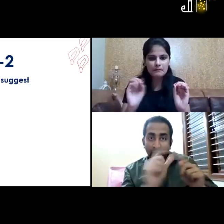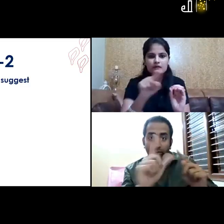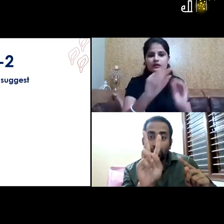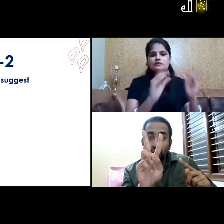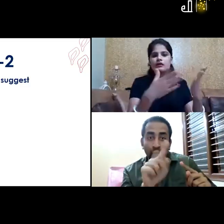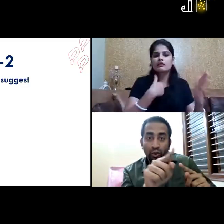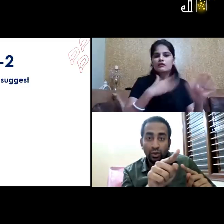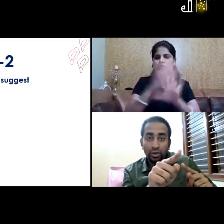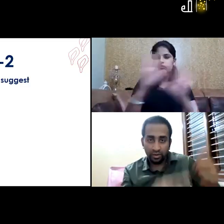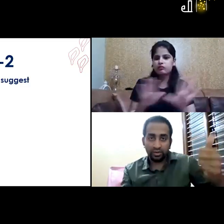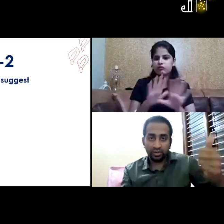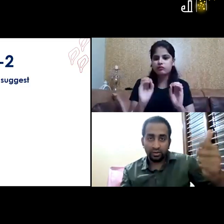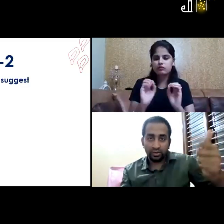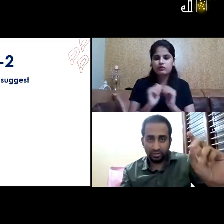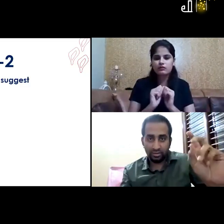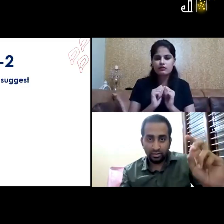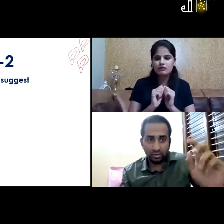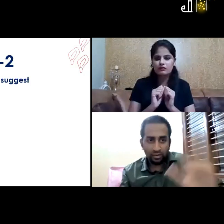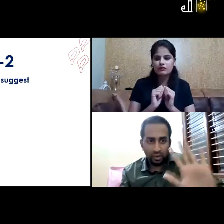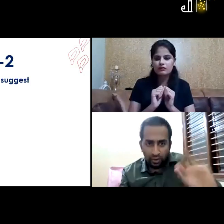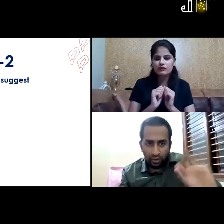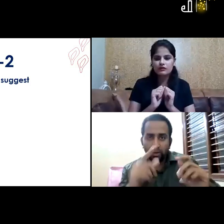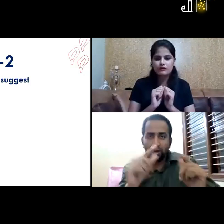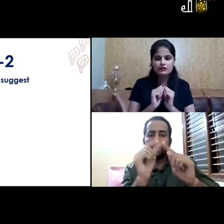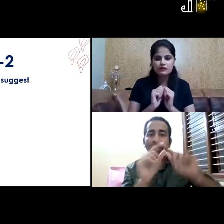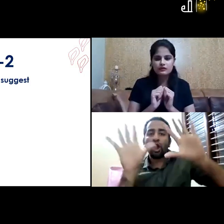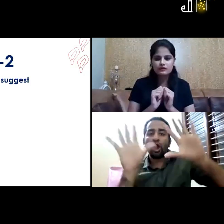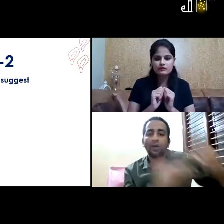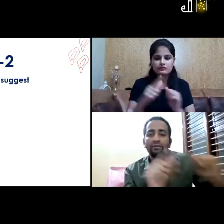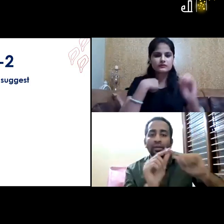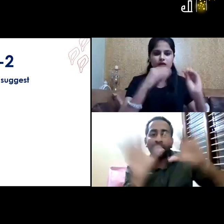Kavita, the second poll is there. Oh, I can't see.